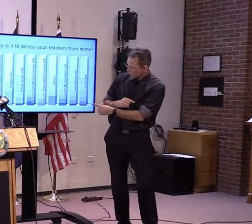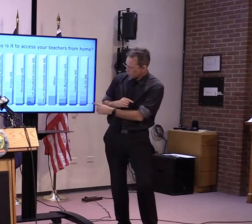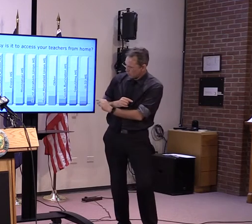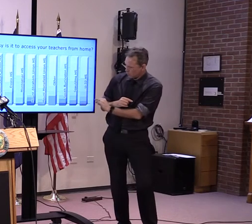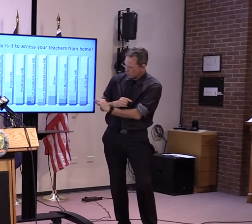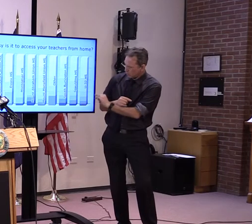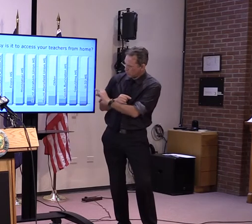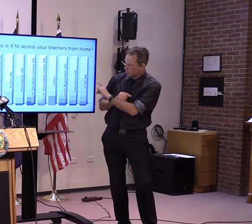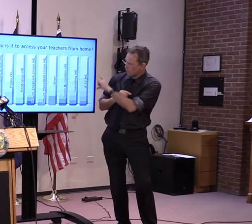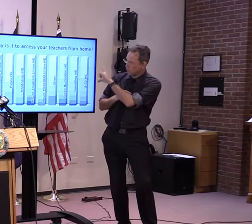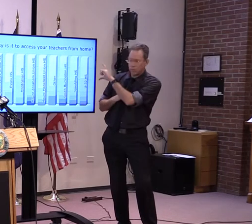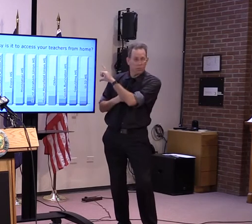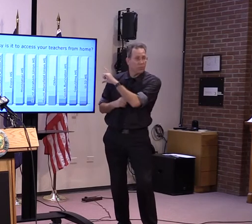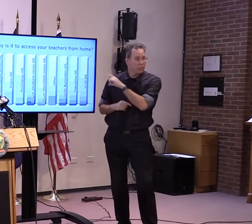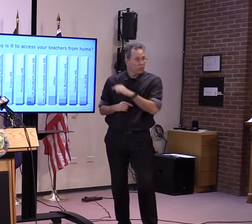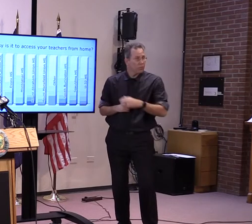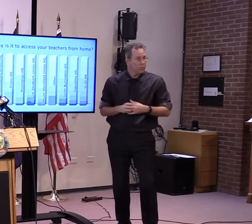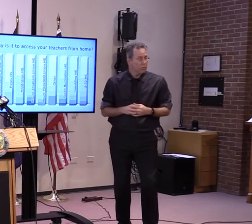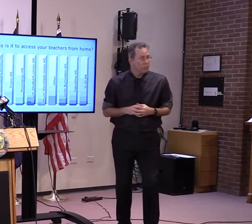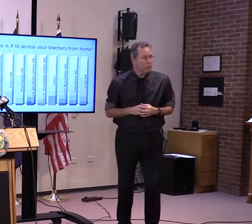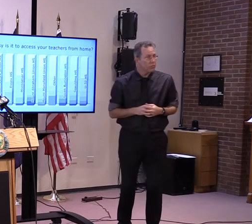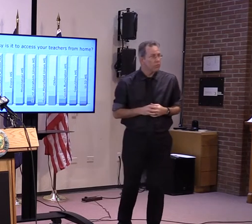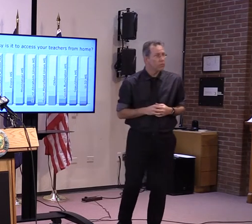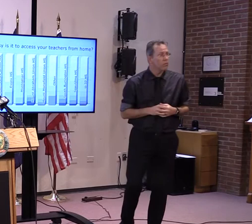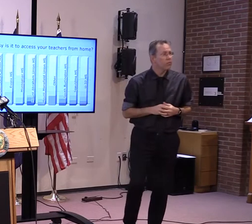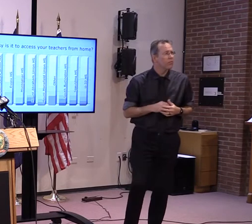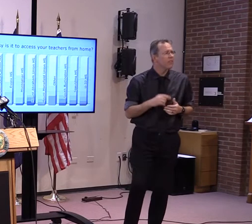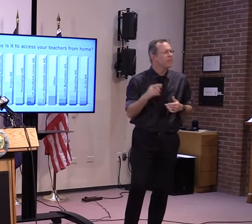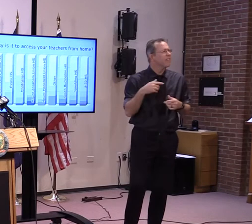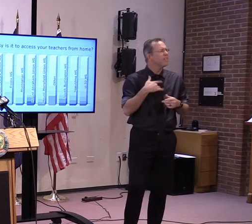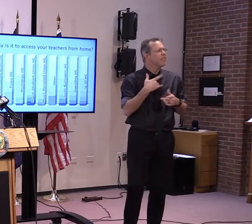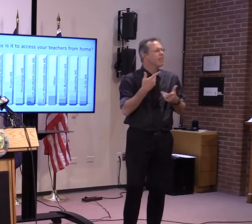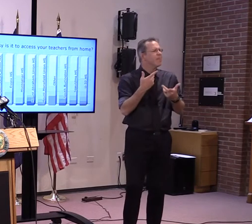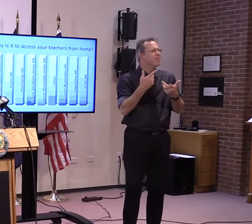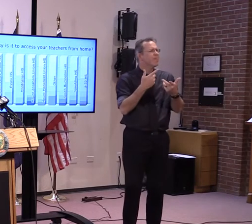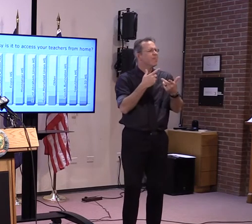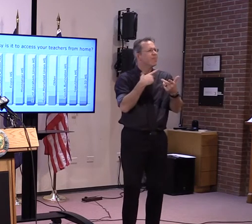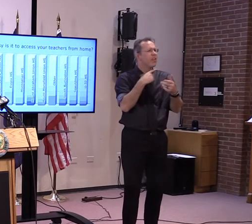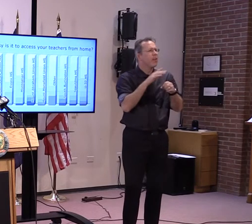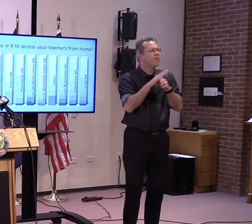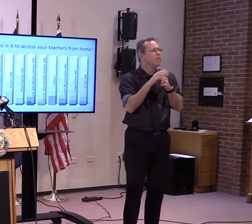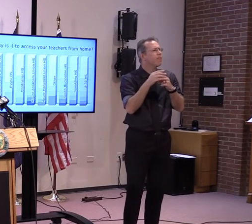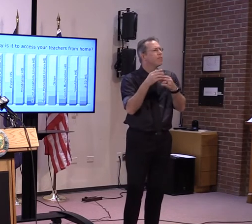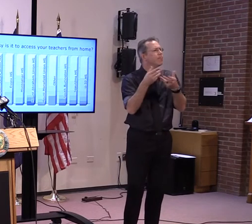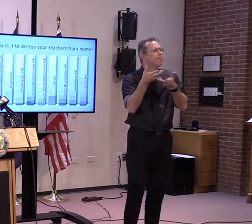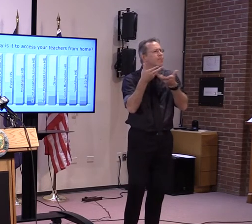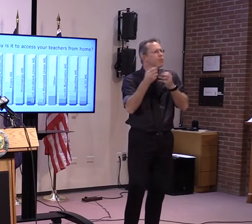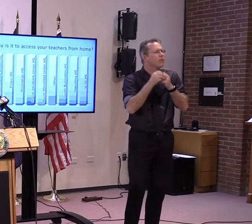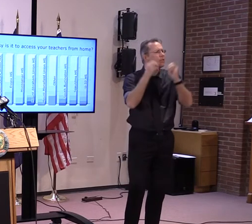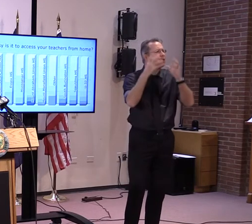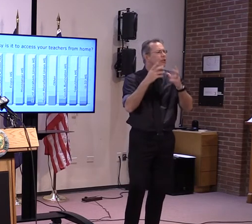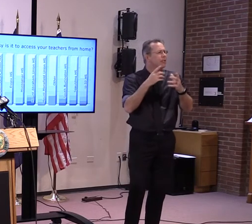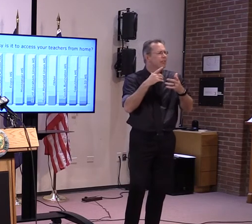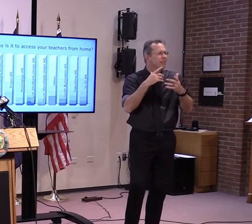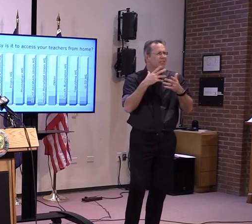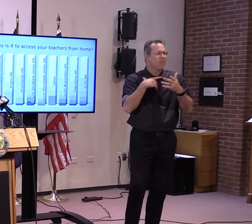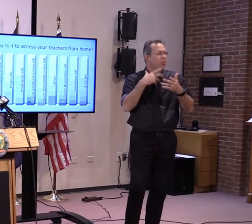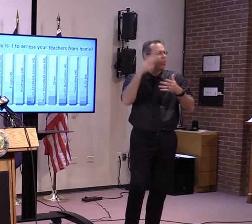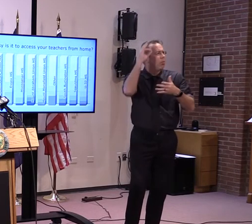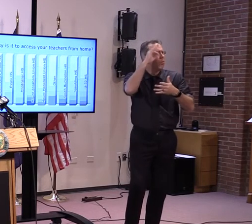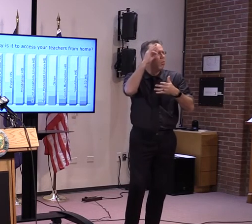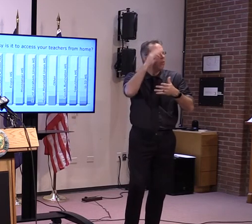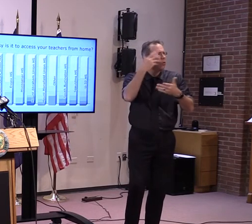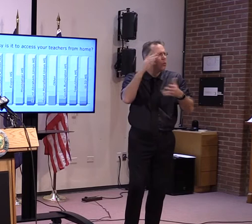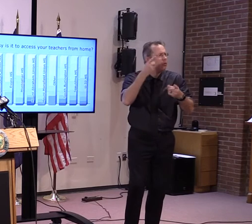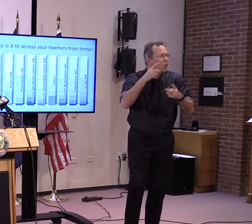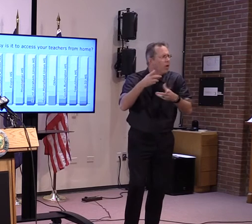and students feel that they have not been getting the guidance that they need from staff. And the lighter color means that they do feel that teachers have reached